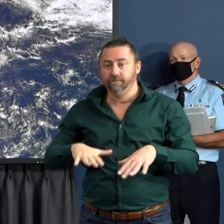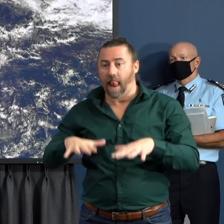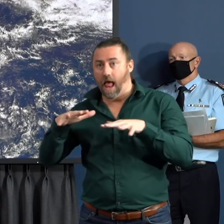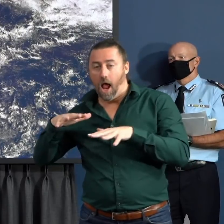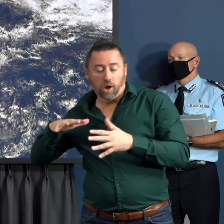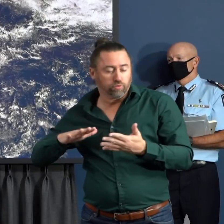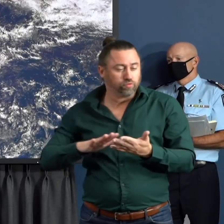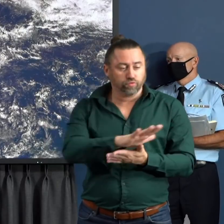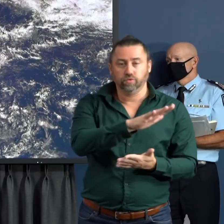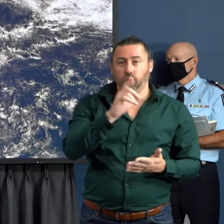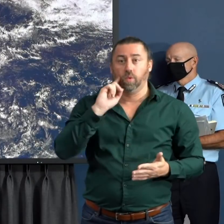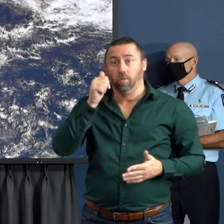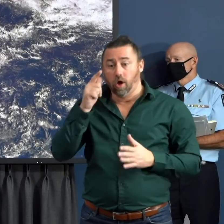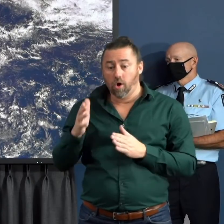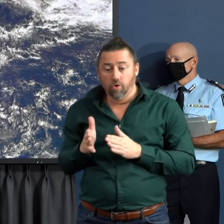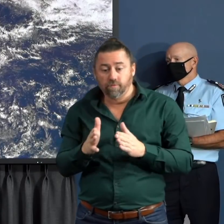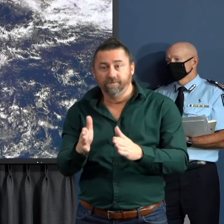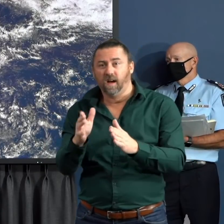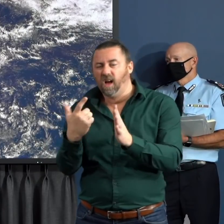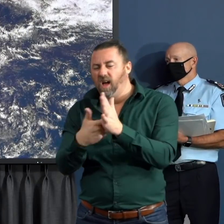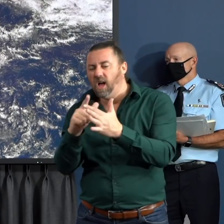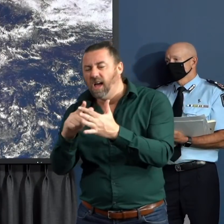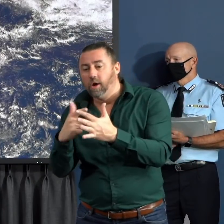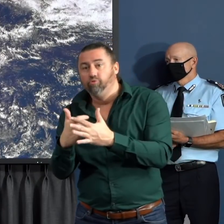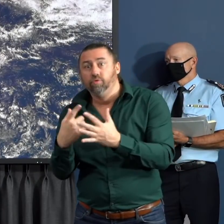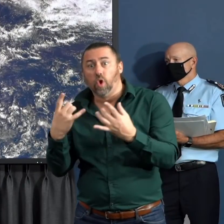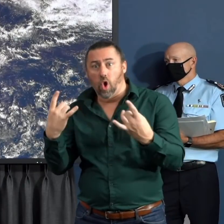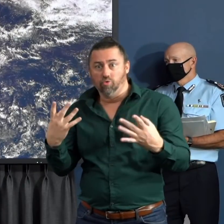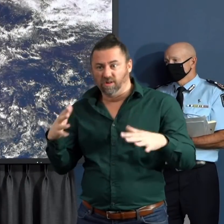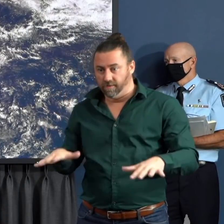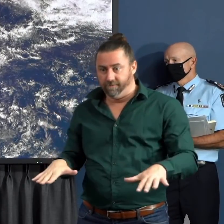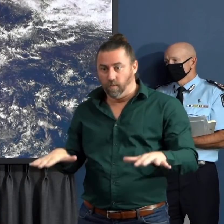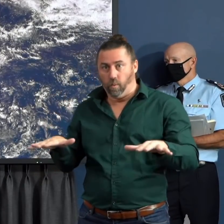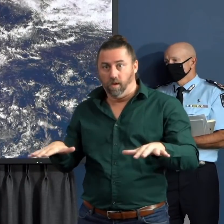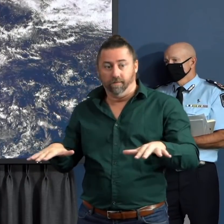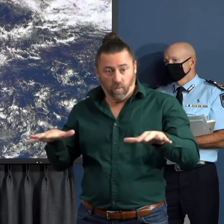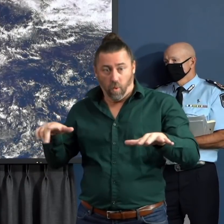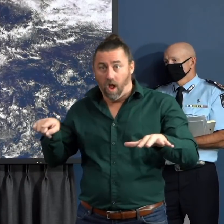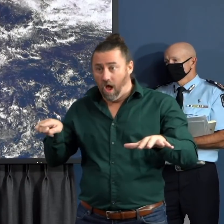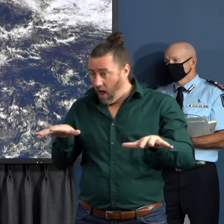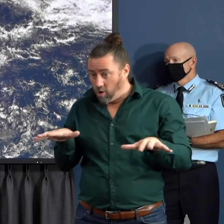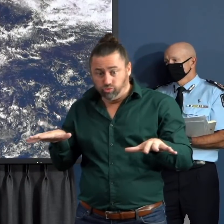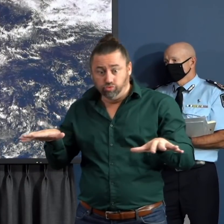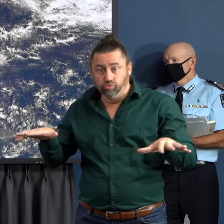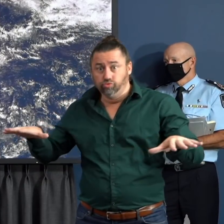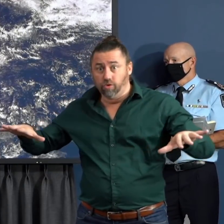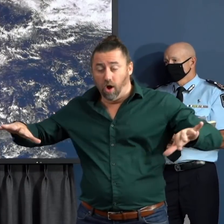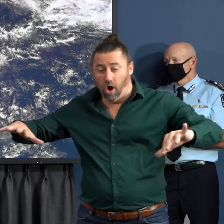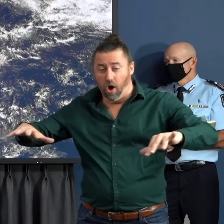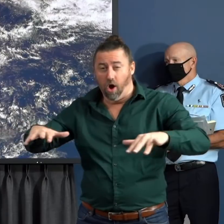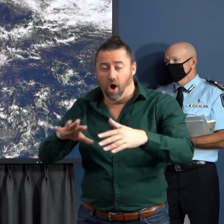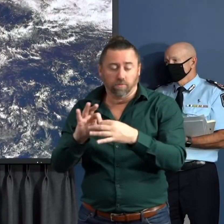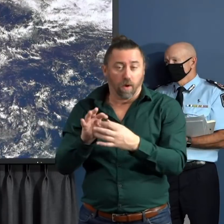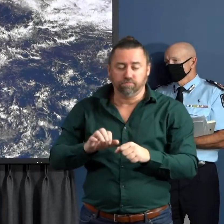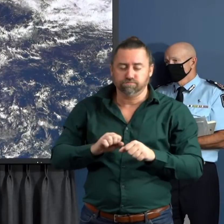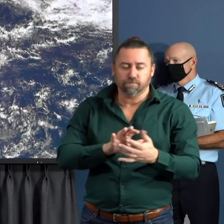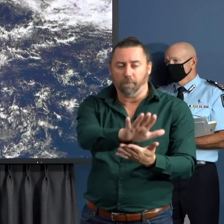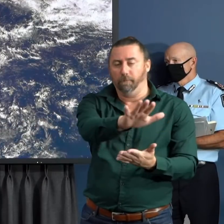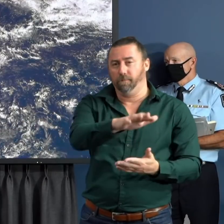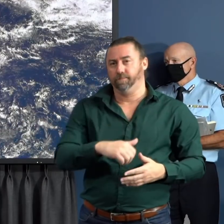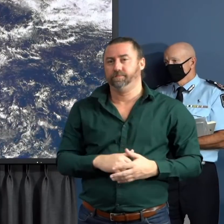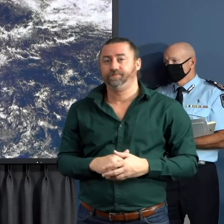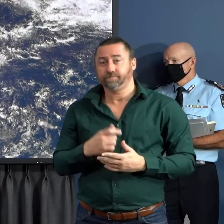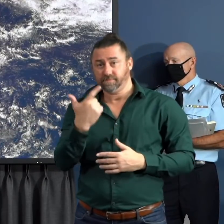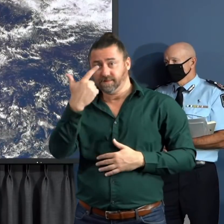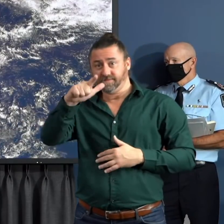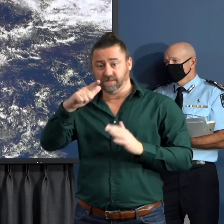considering that our rivers and catchments are incredibly saturated, so responding incredibly quickly. We've already seen 70